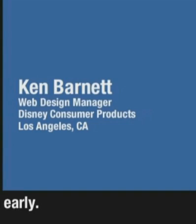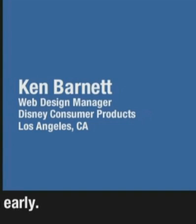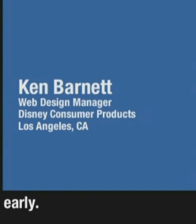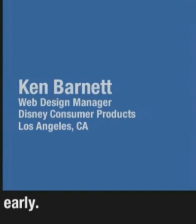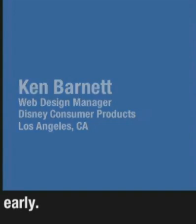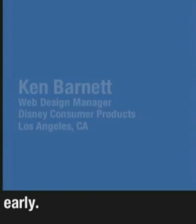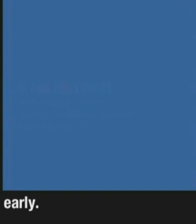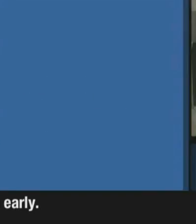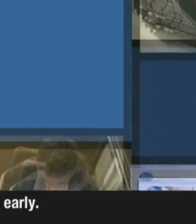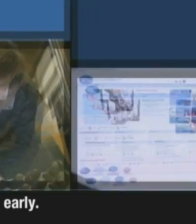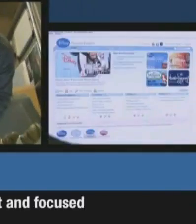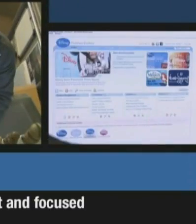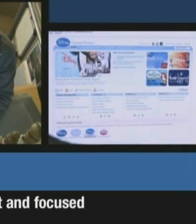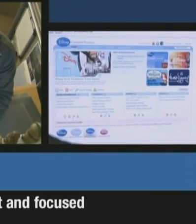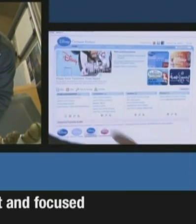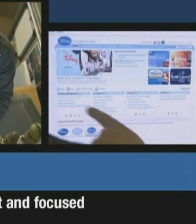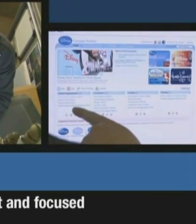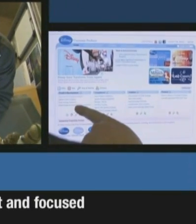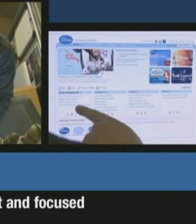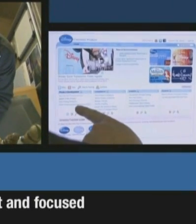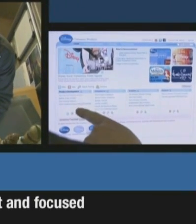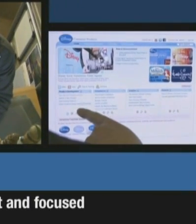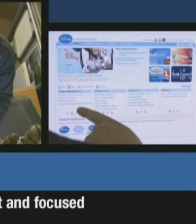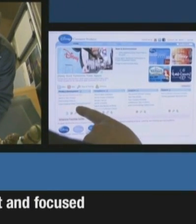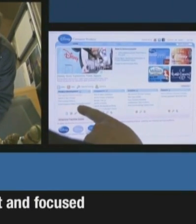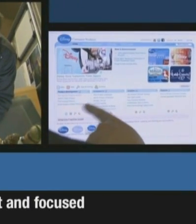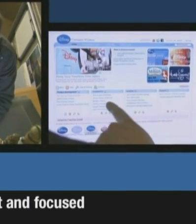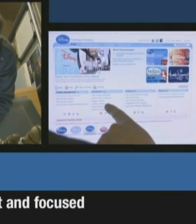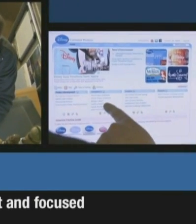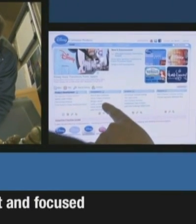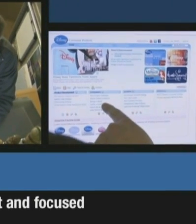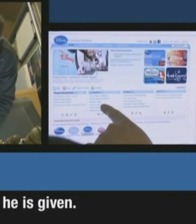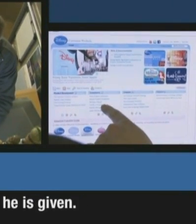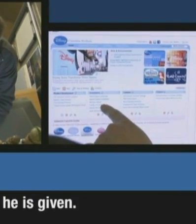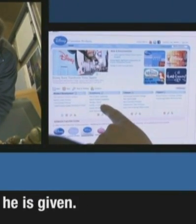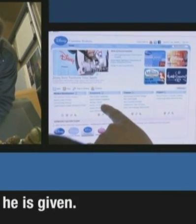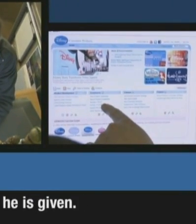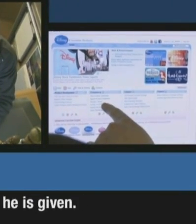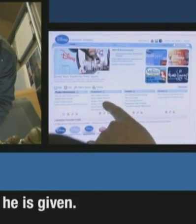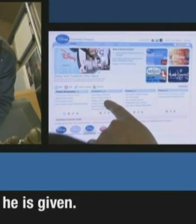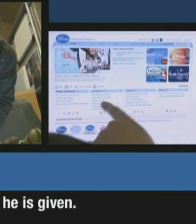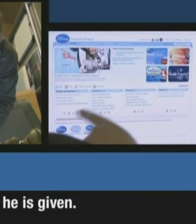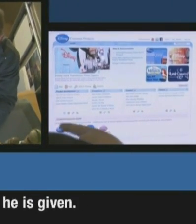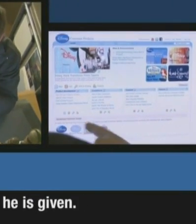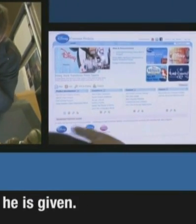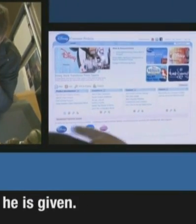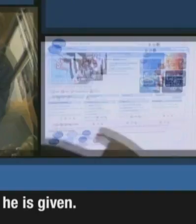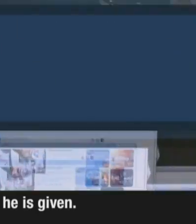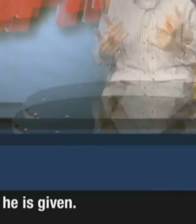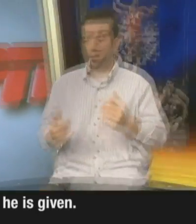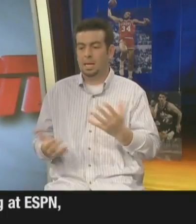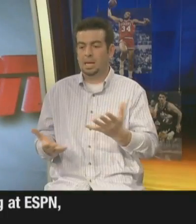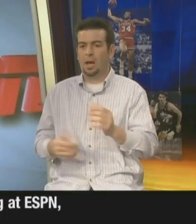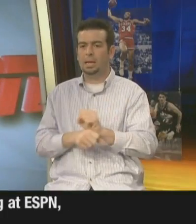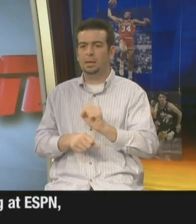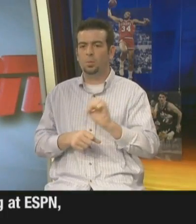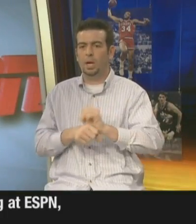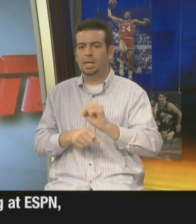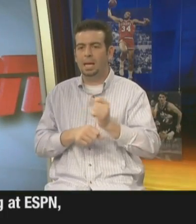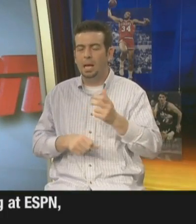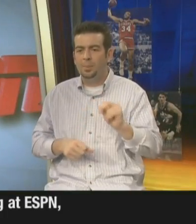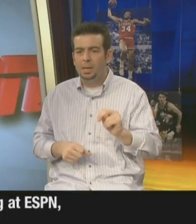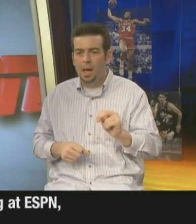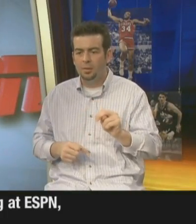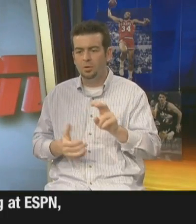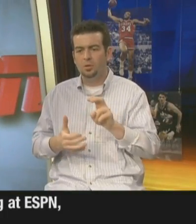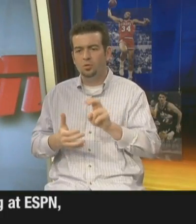He gets in early, he's very diligent and focused on the jobs that he's given. Here I